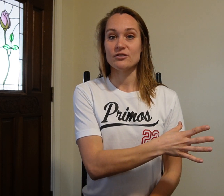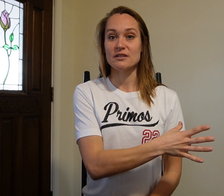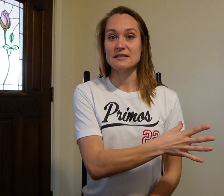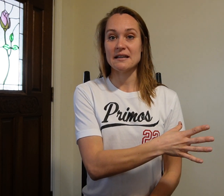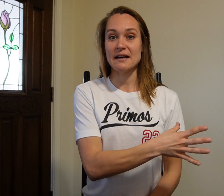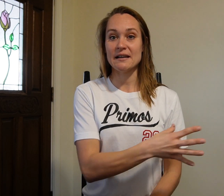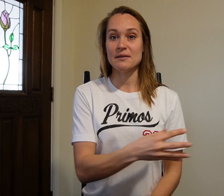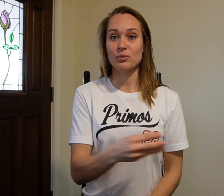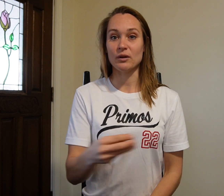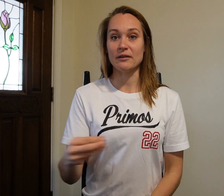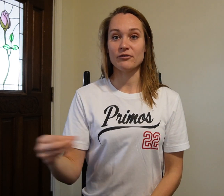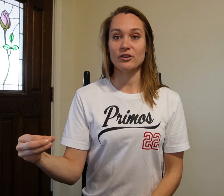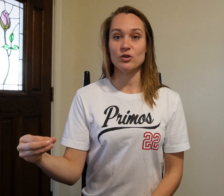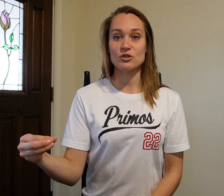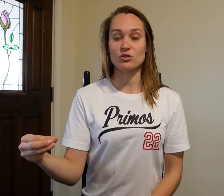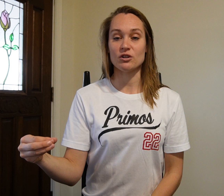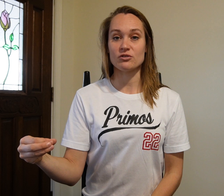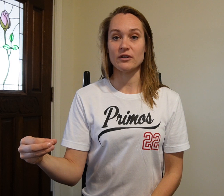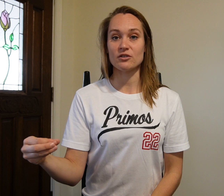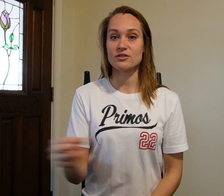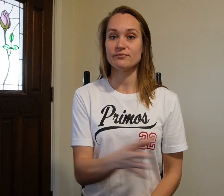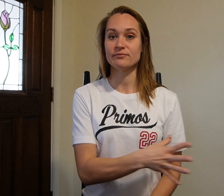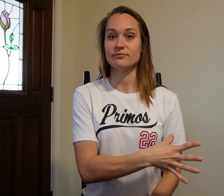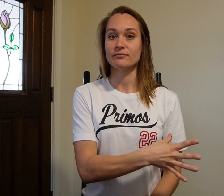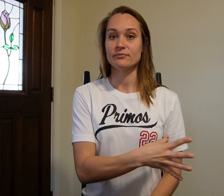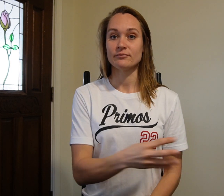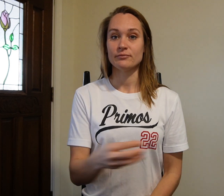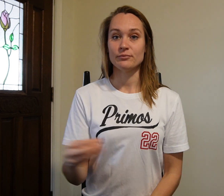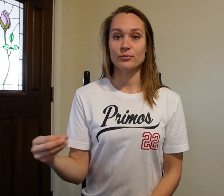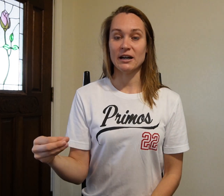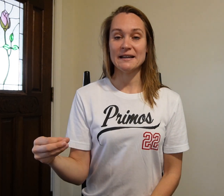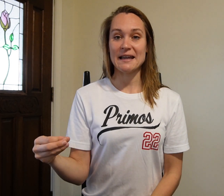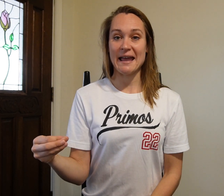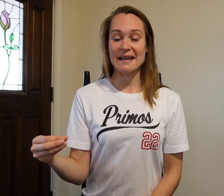the side. Pull it in front of you as you close your fingers. Bright. And